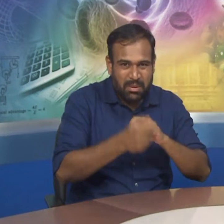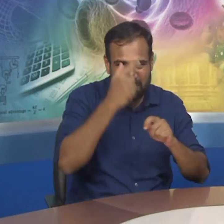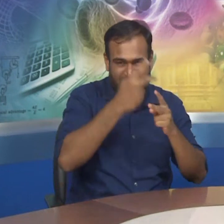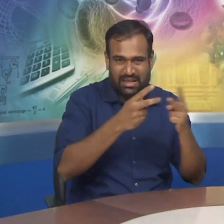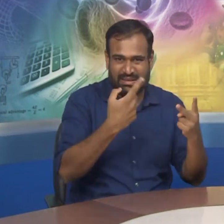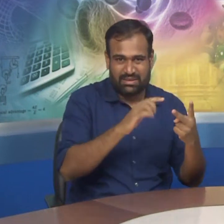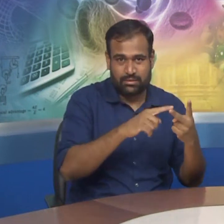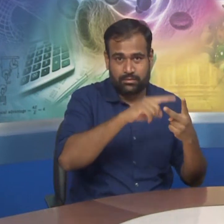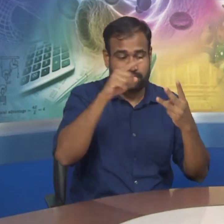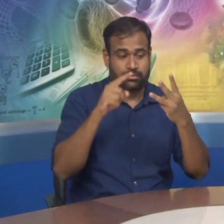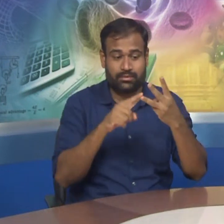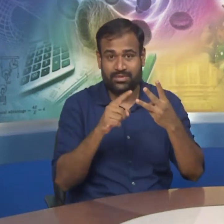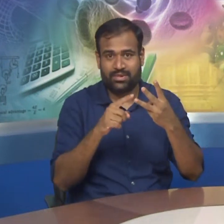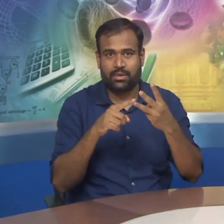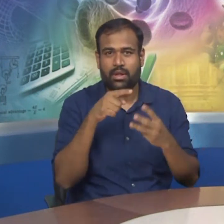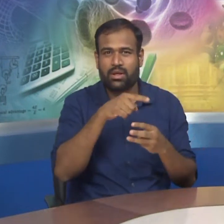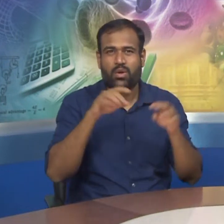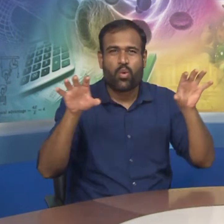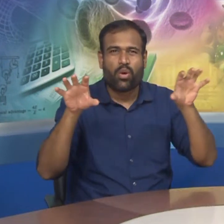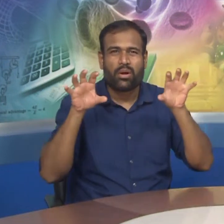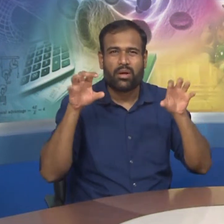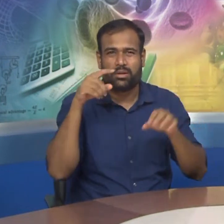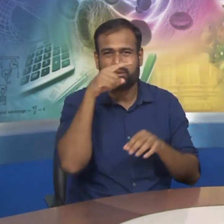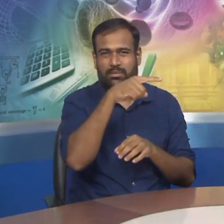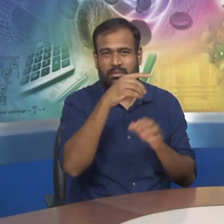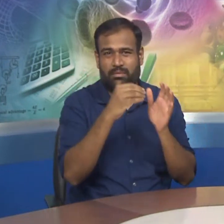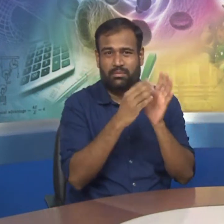Let us now understand the appeal in constitutional cases.